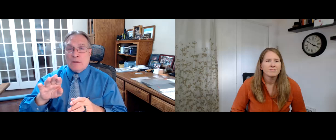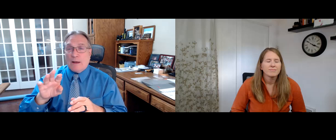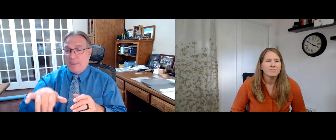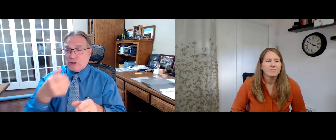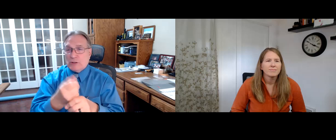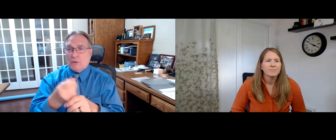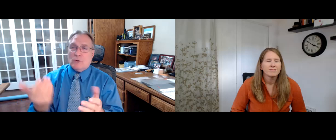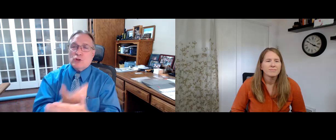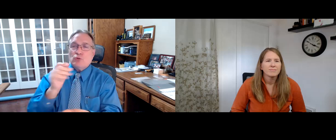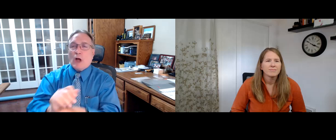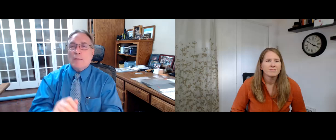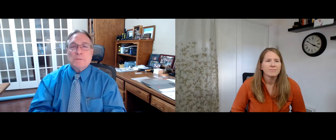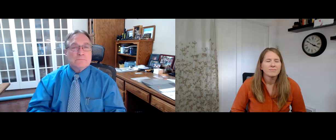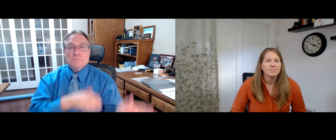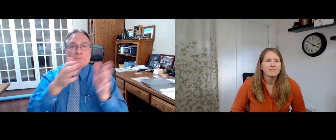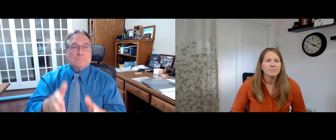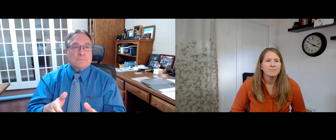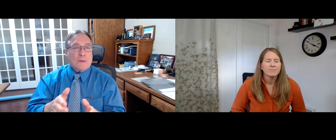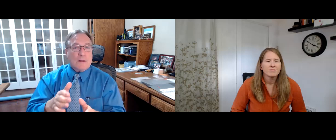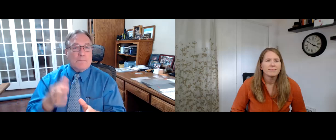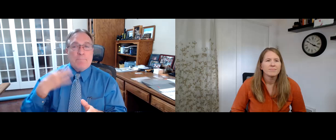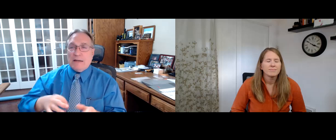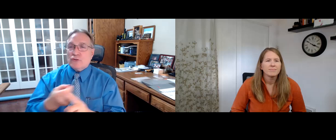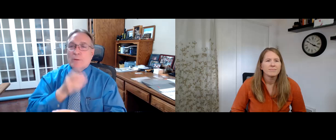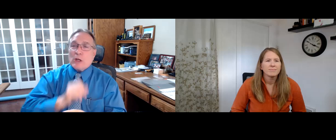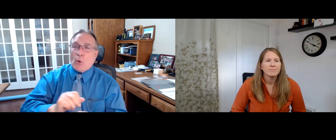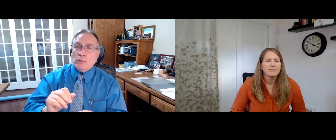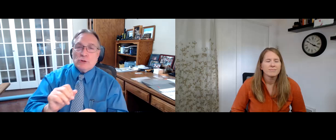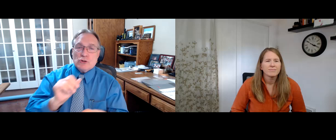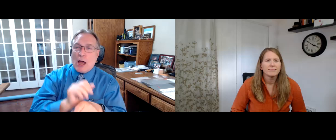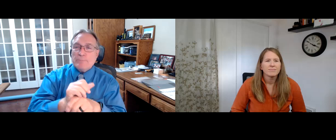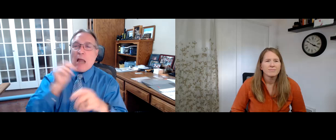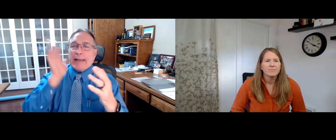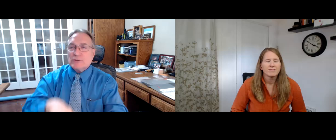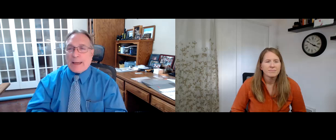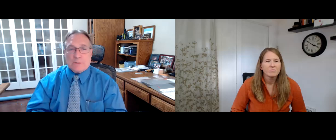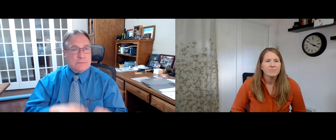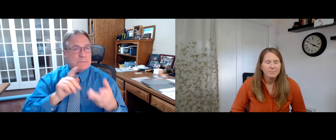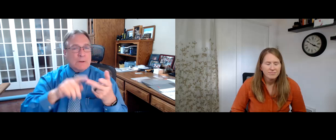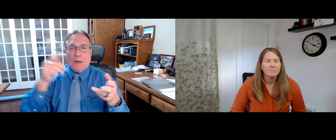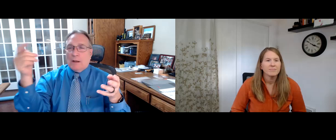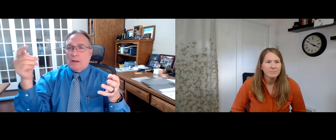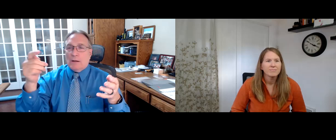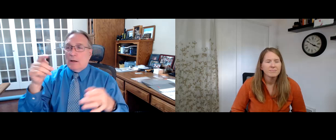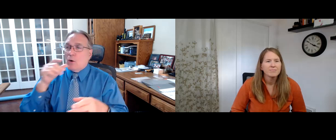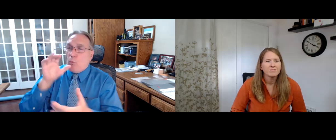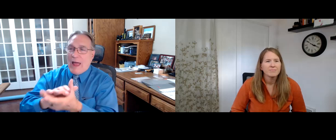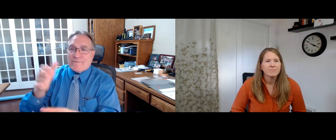February this year, new job. Bennett's from the old job, not expect. Wife